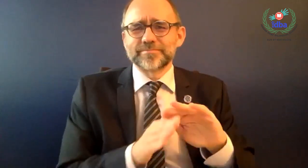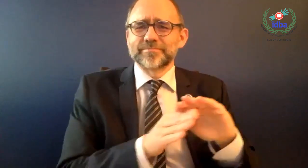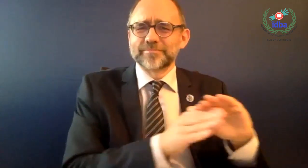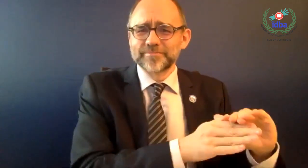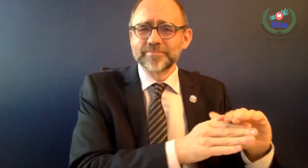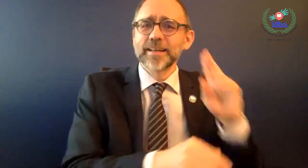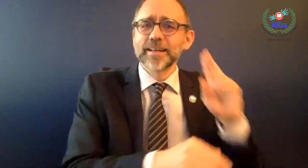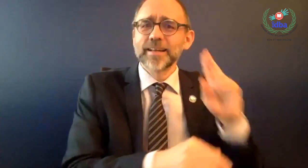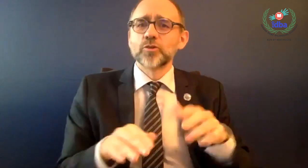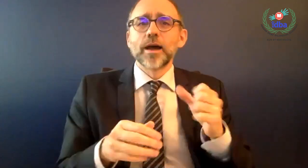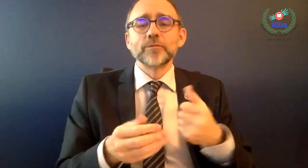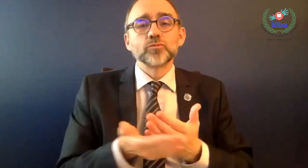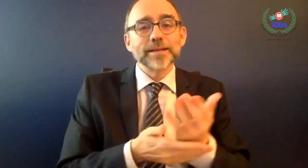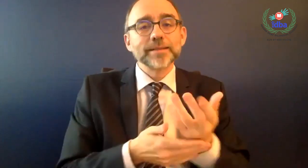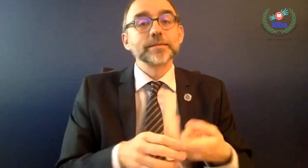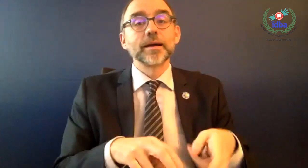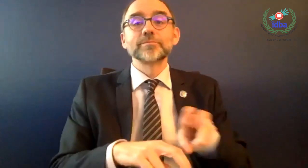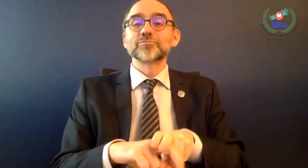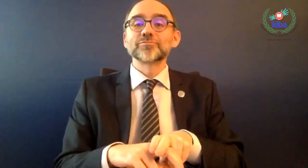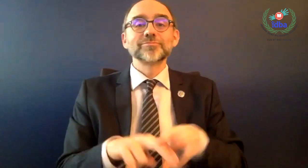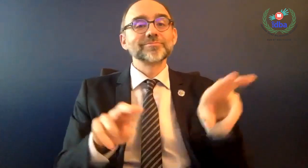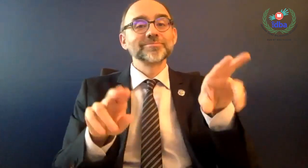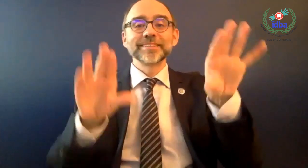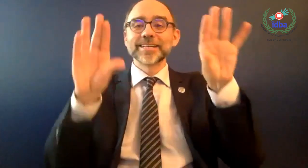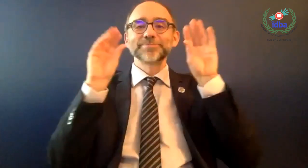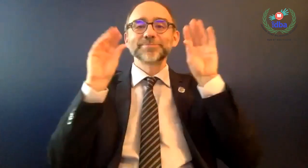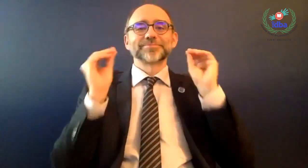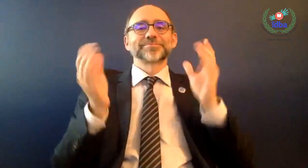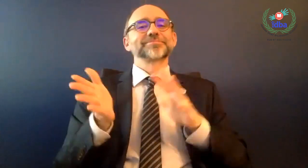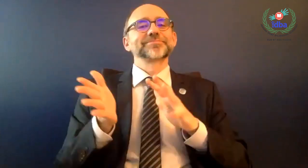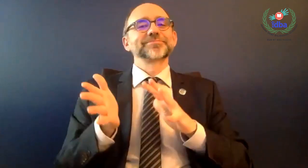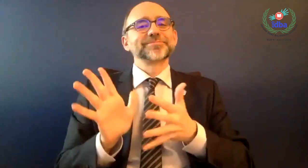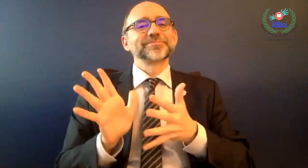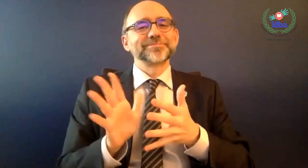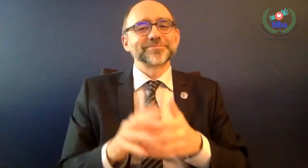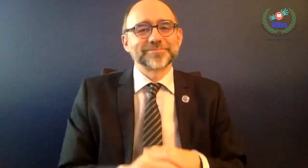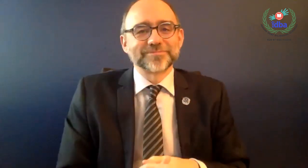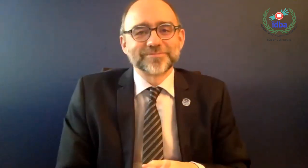this is not the right way. So the access of sign